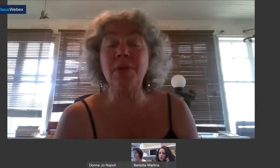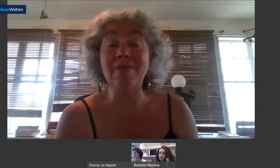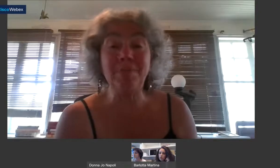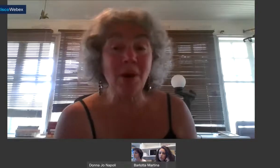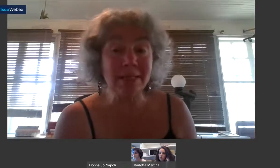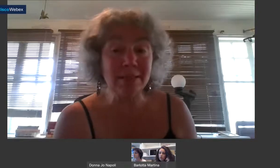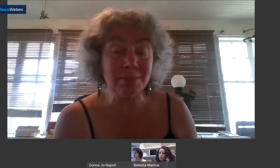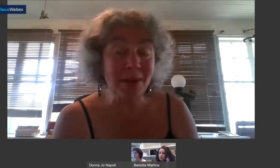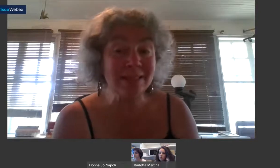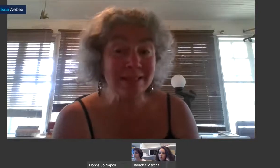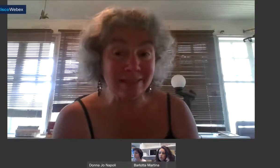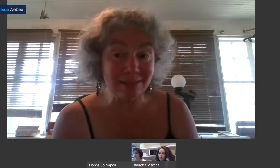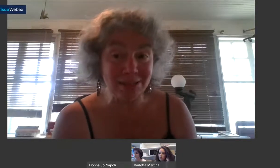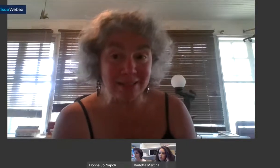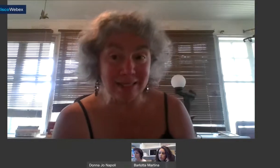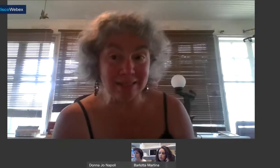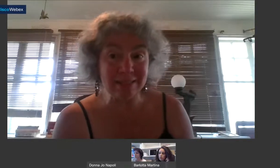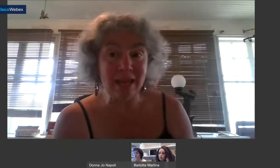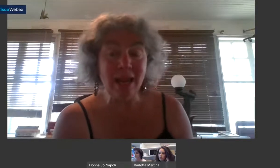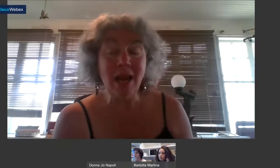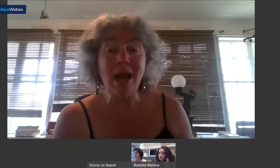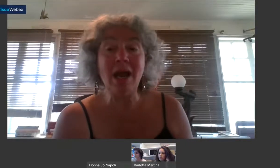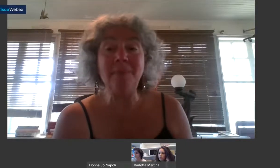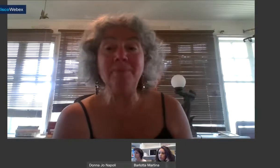have Parkinson's disease and